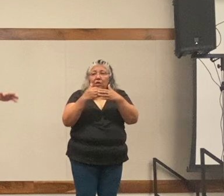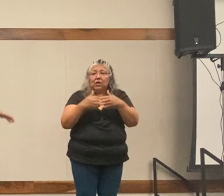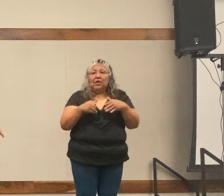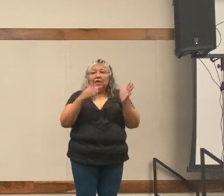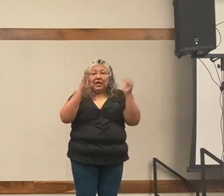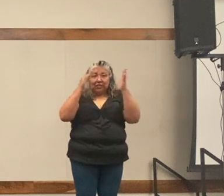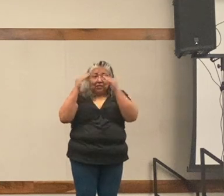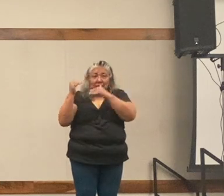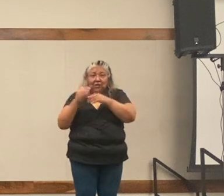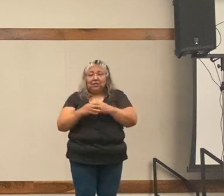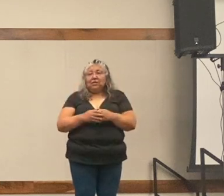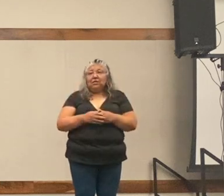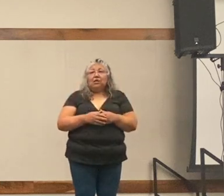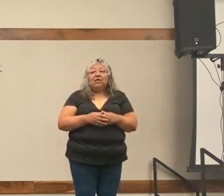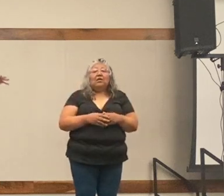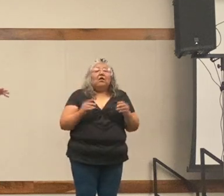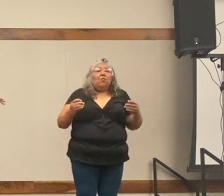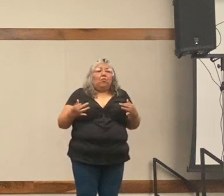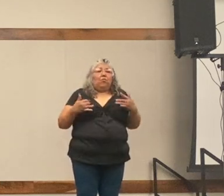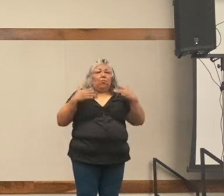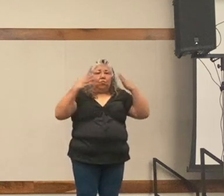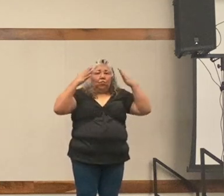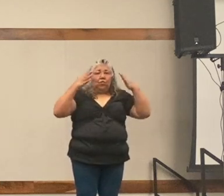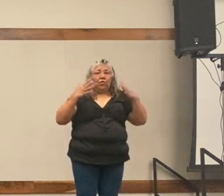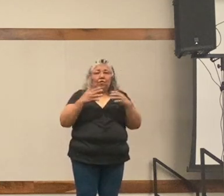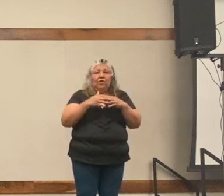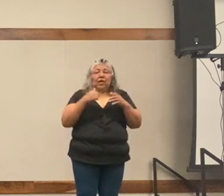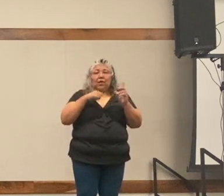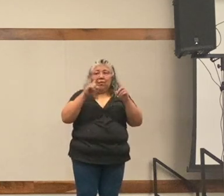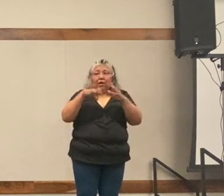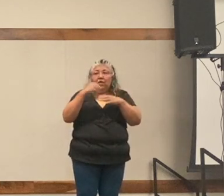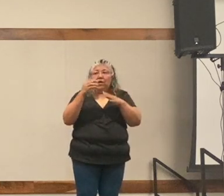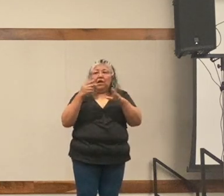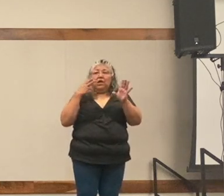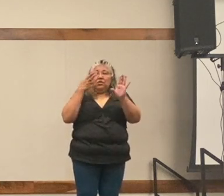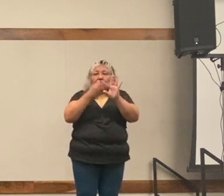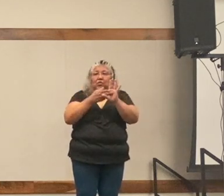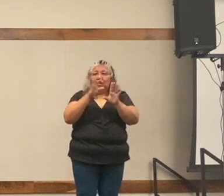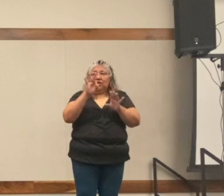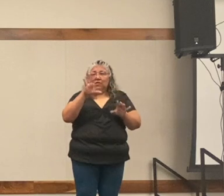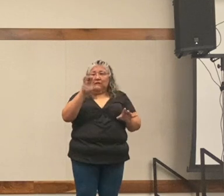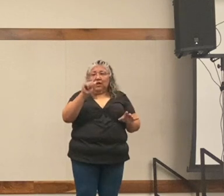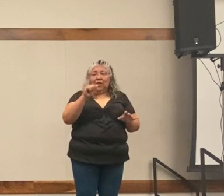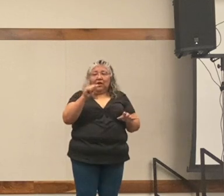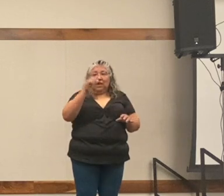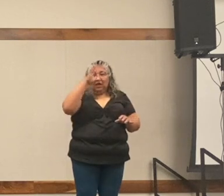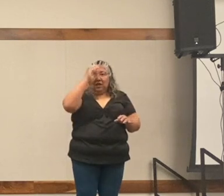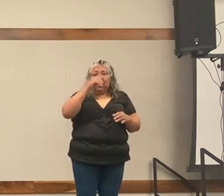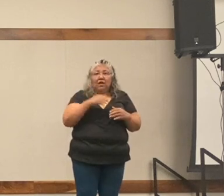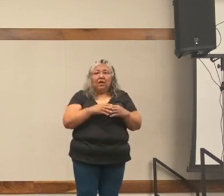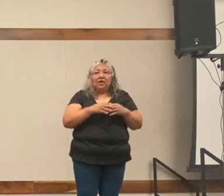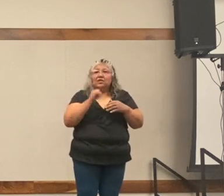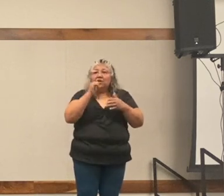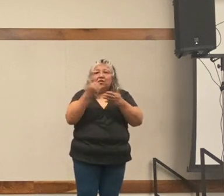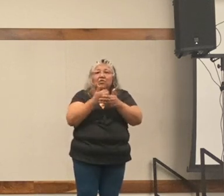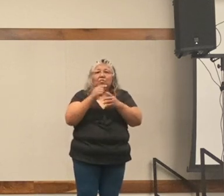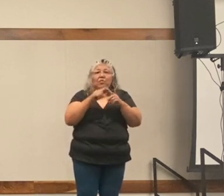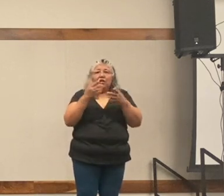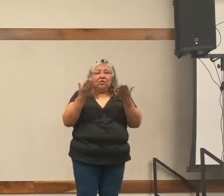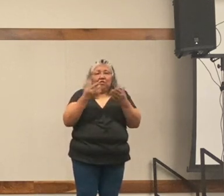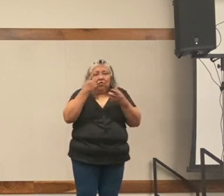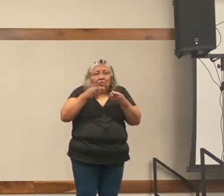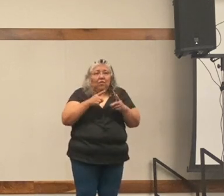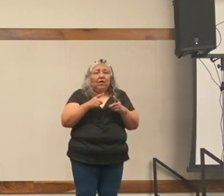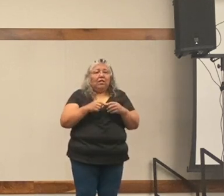expectantly, right? Move. Now, I went out and I joined the FCA guy. He's not new, but he's been here for a